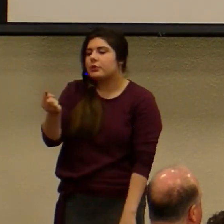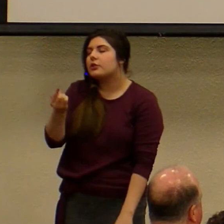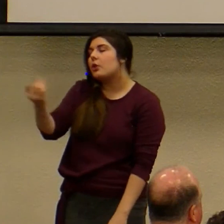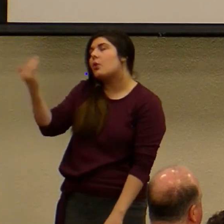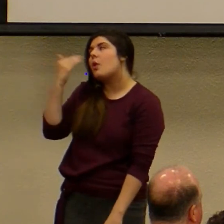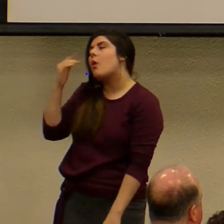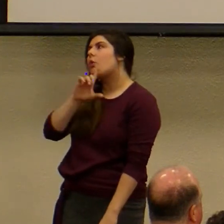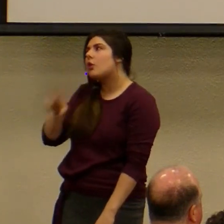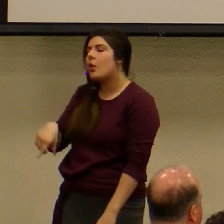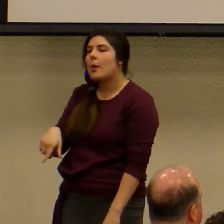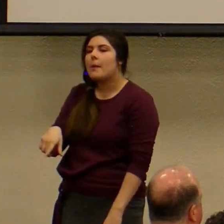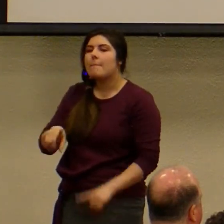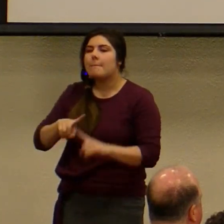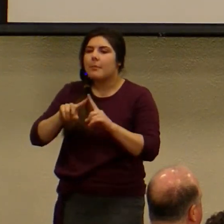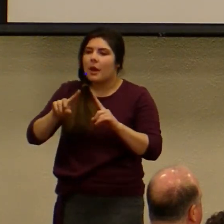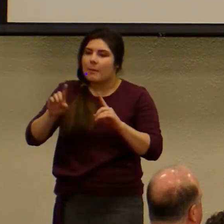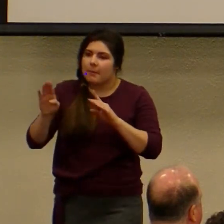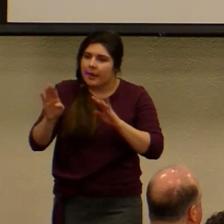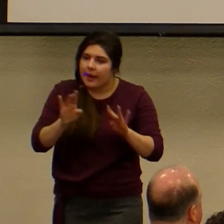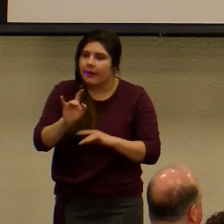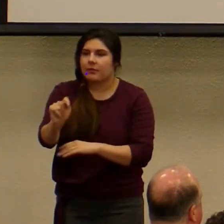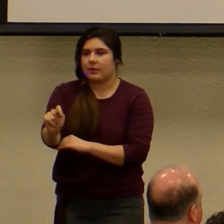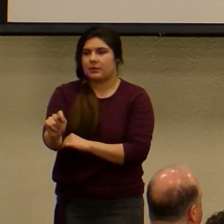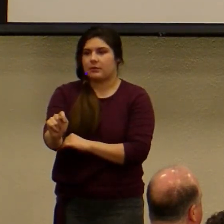Live it out.